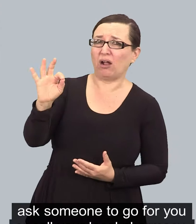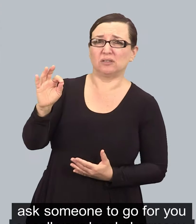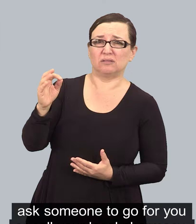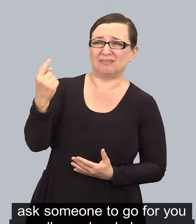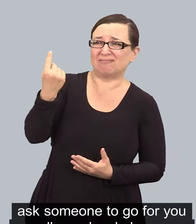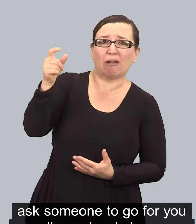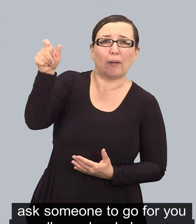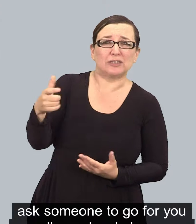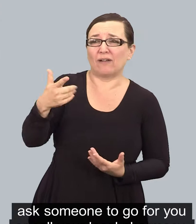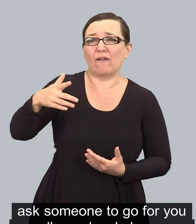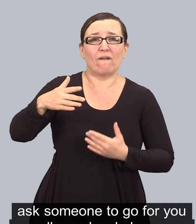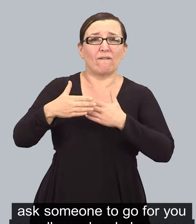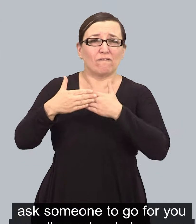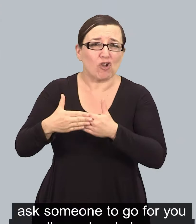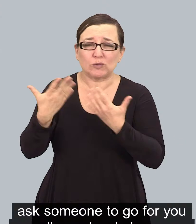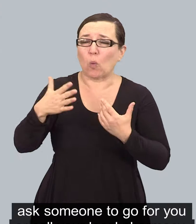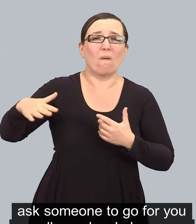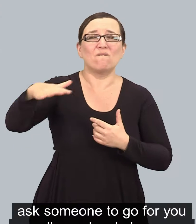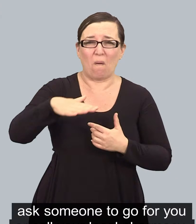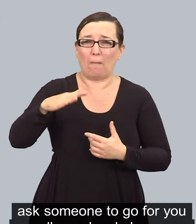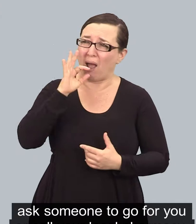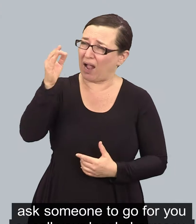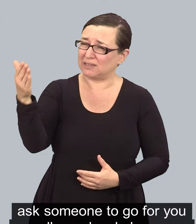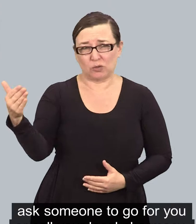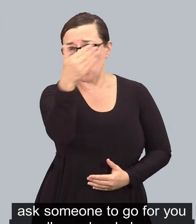ask someone to go for you or call your local pharmacy.